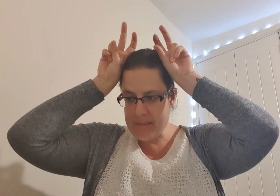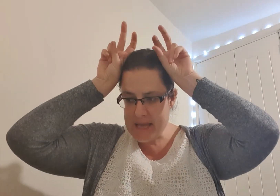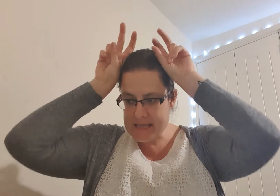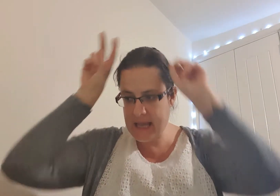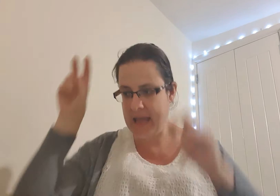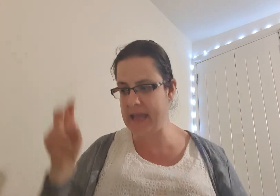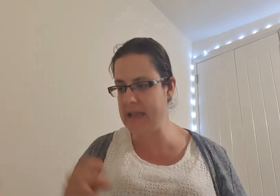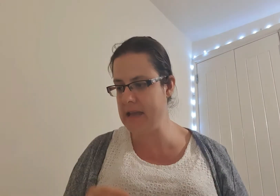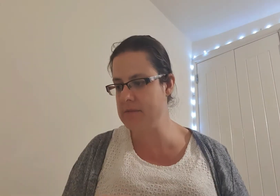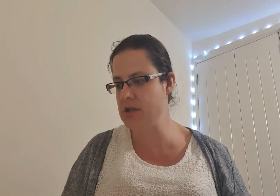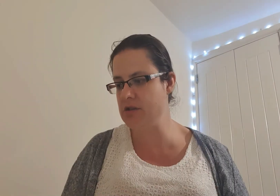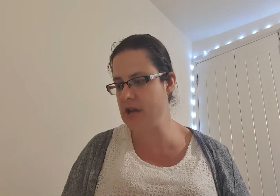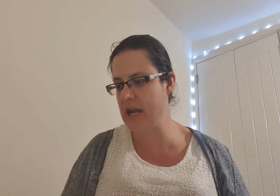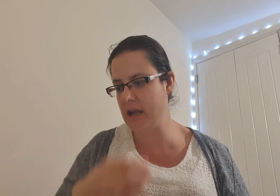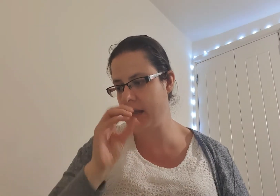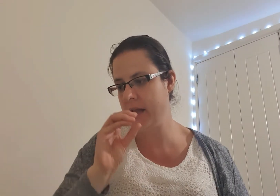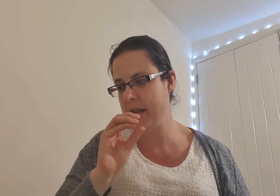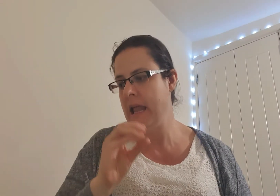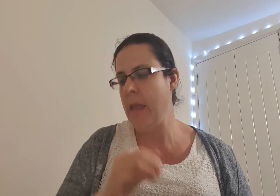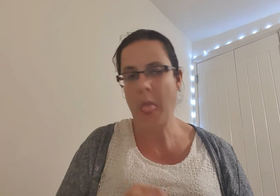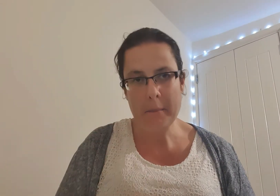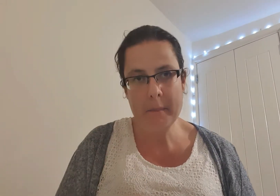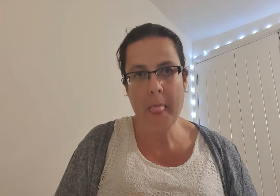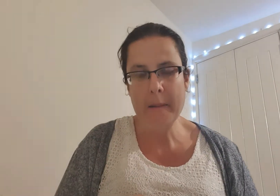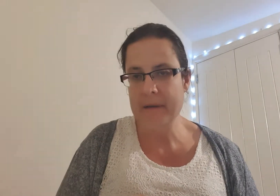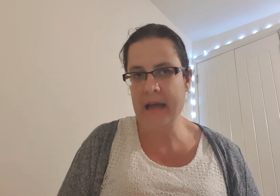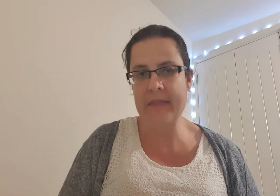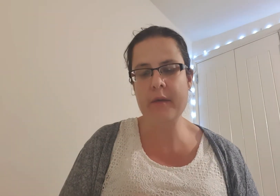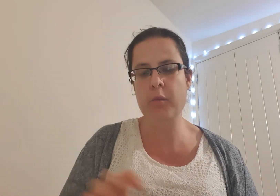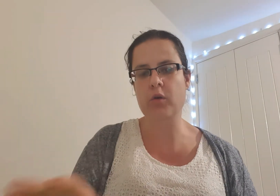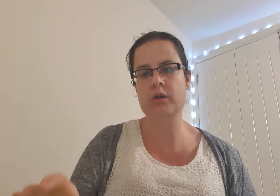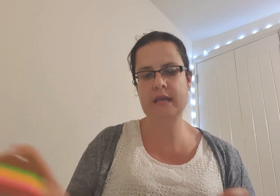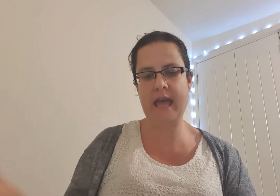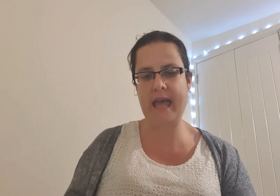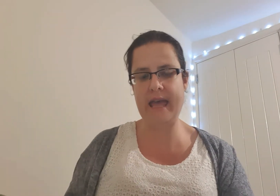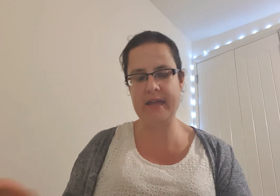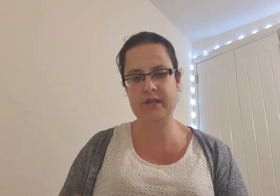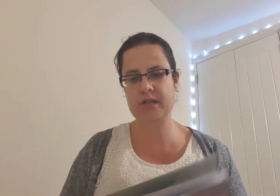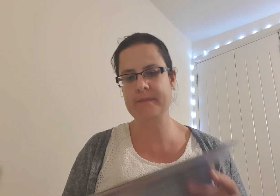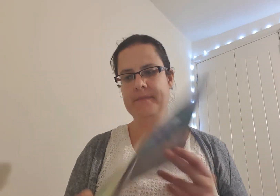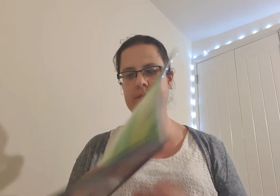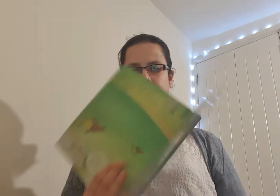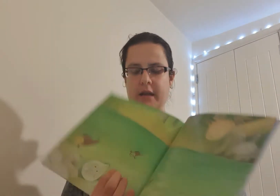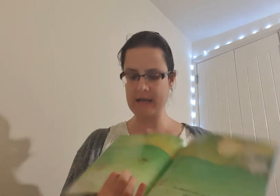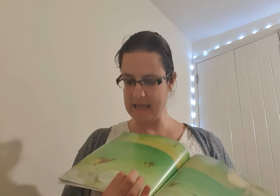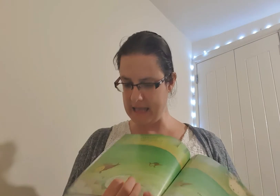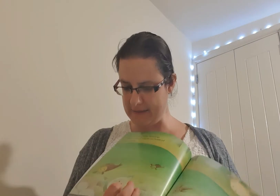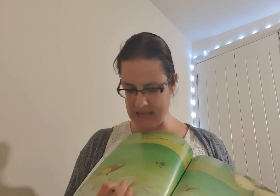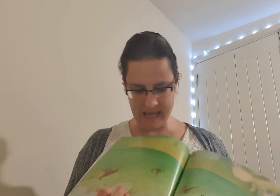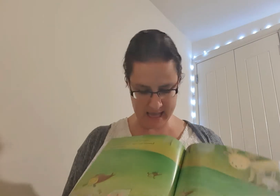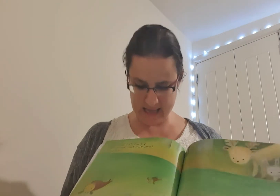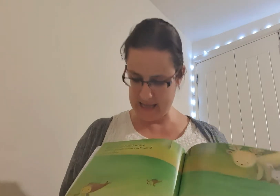rabbits came to drink at the water edge. Look, here he